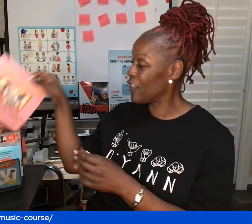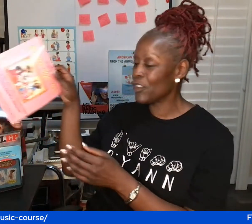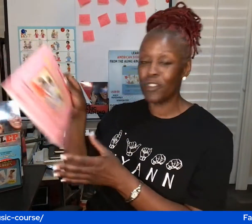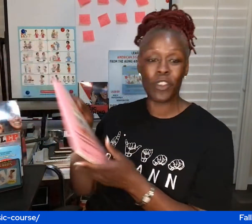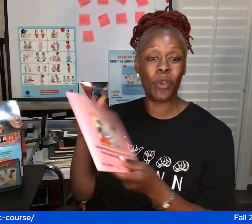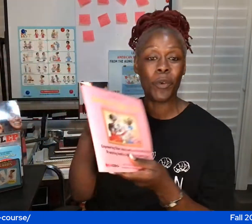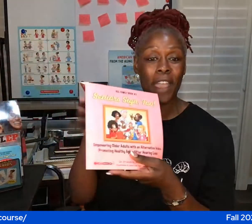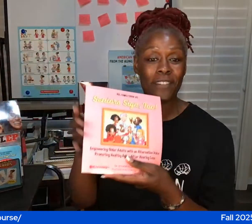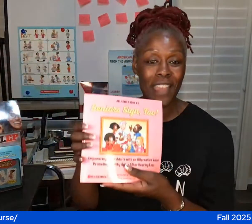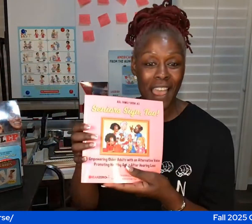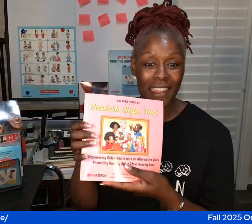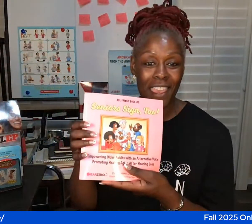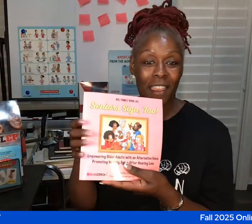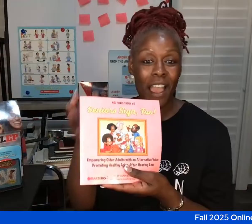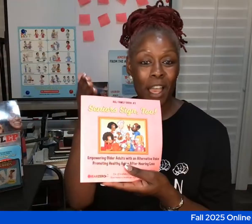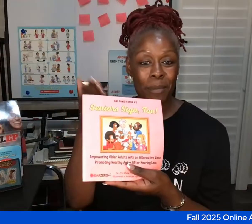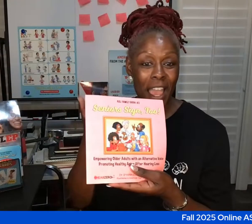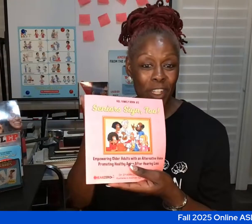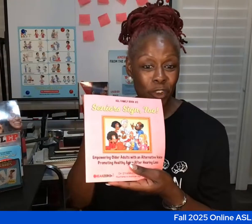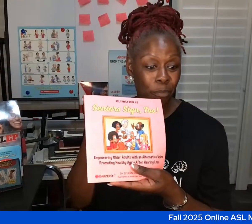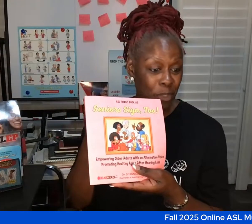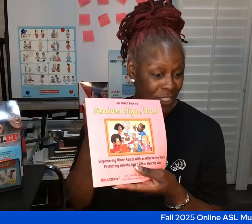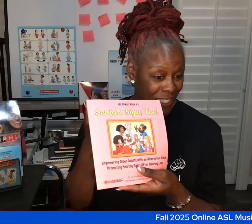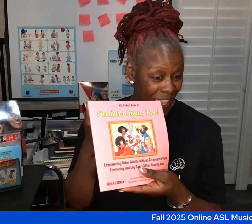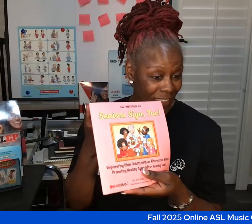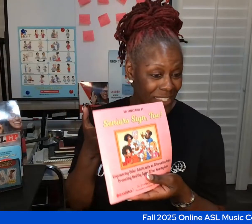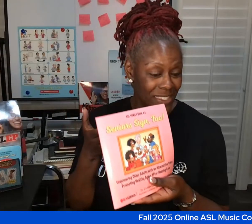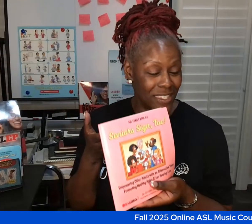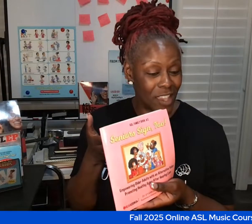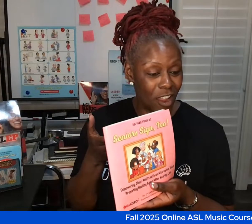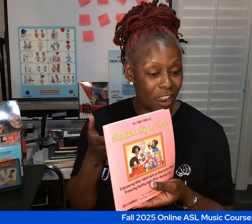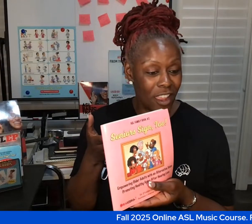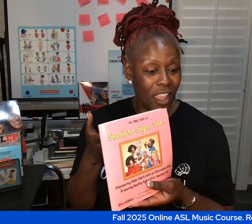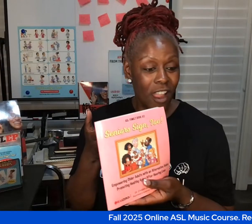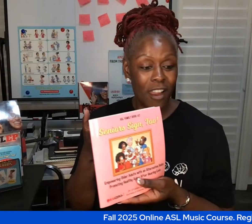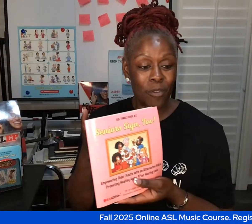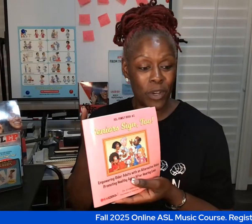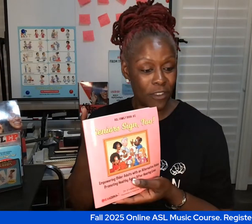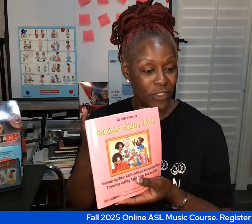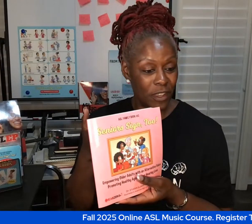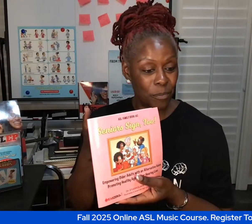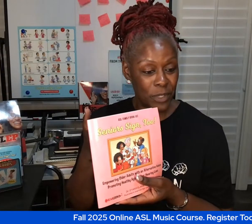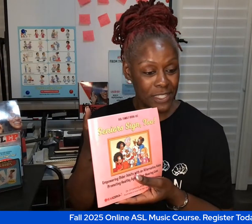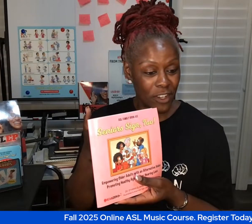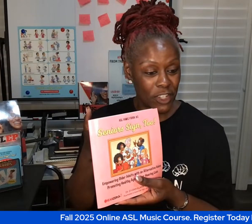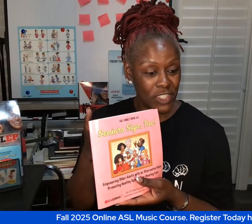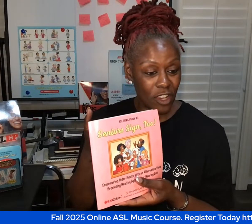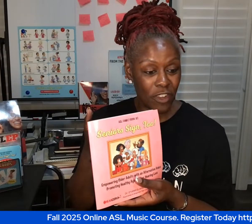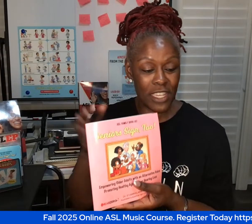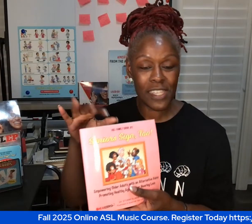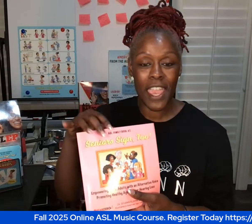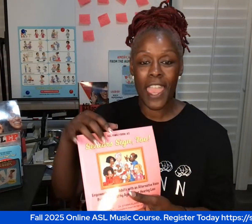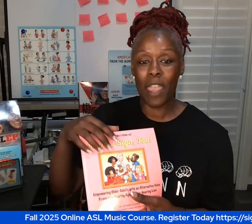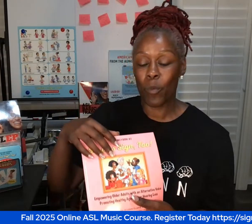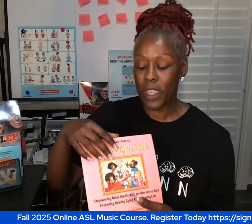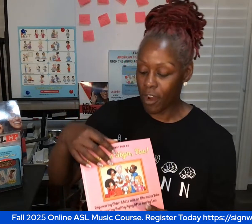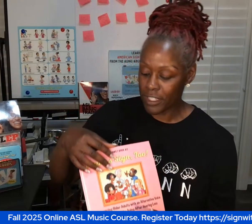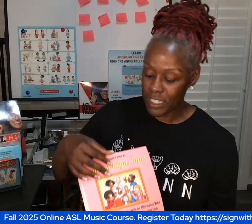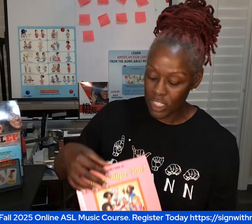those of you who have not gotten your books yet, this is our one of the books in our series. And we are